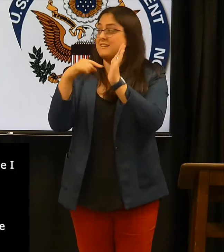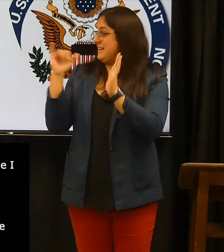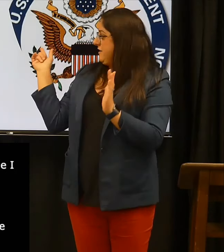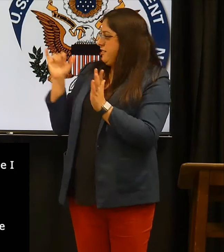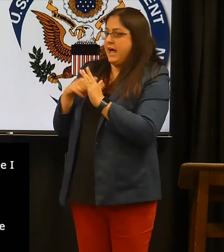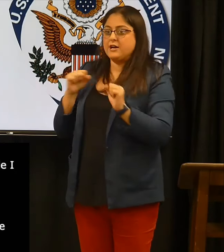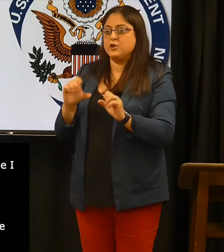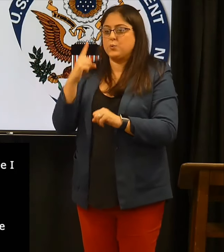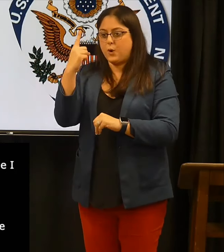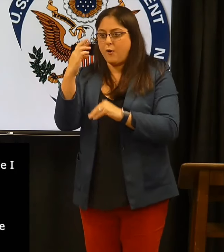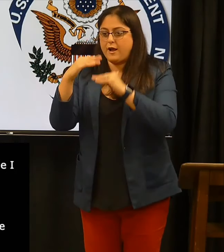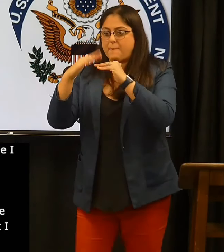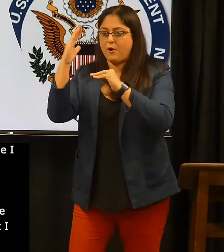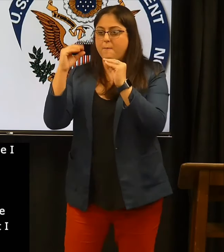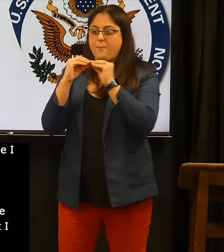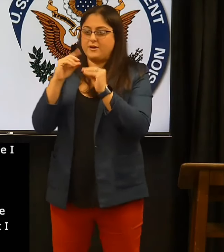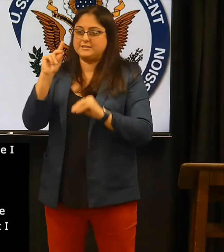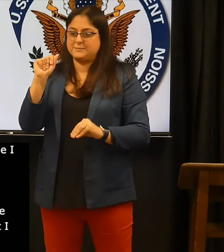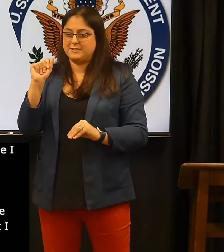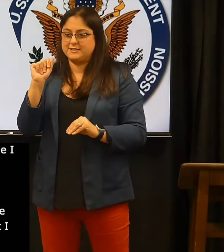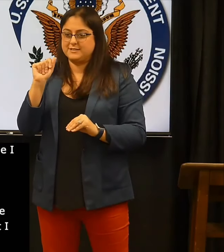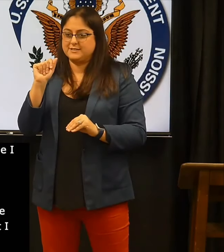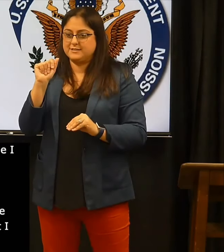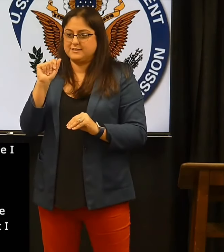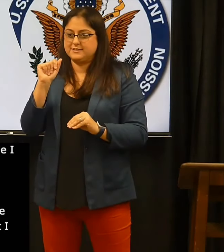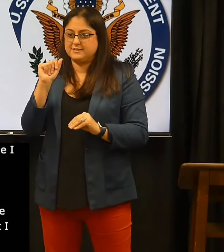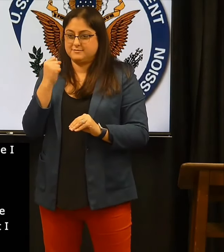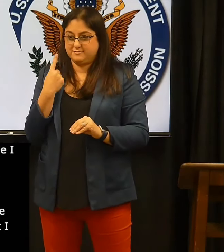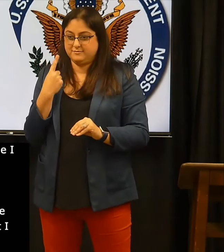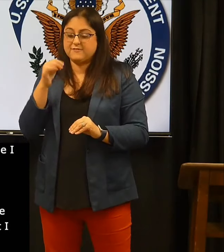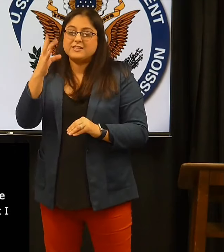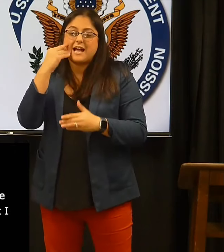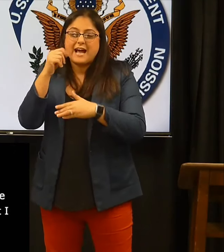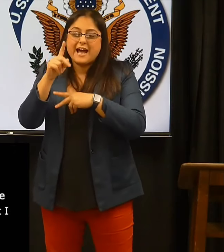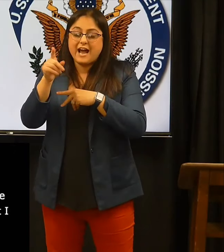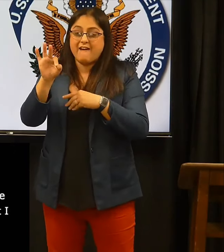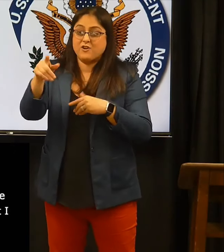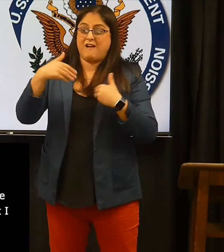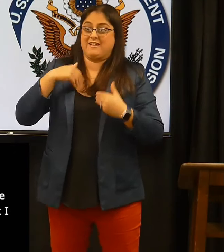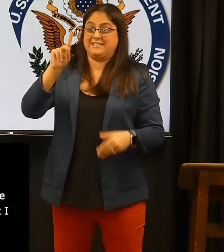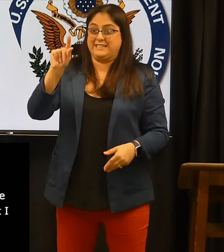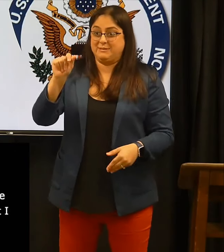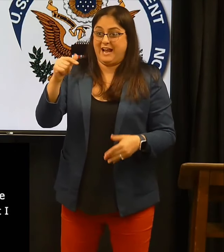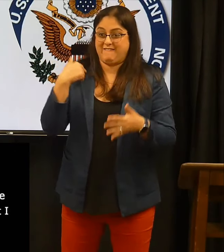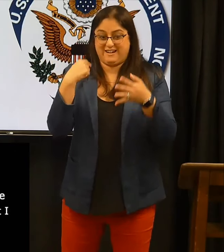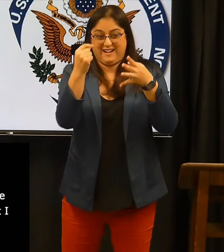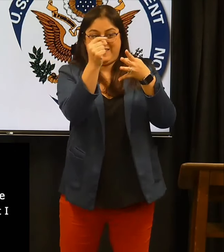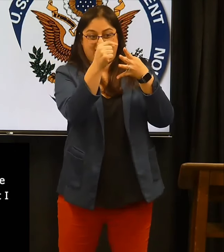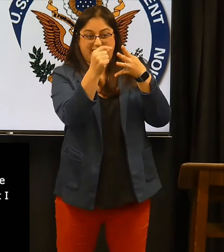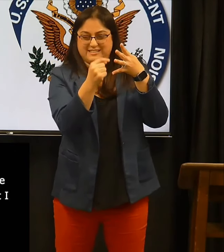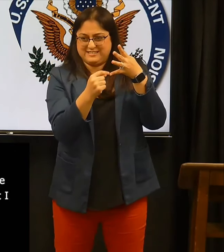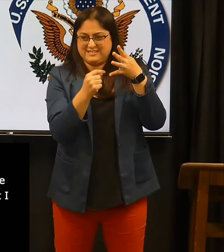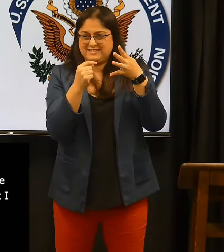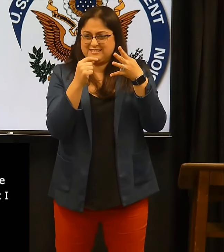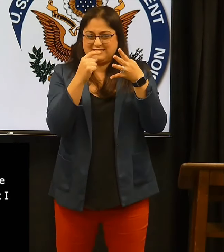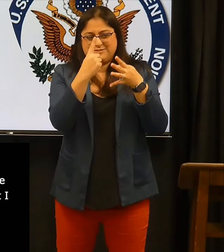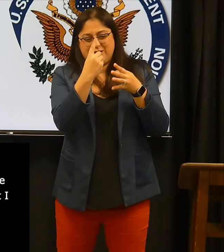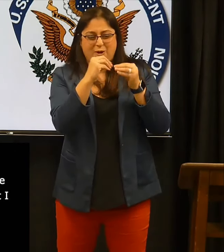my daily activities, my work activities. For example, of all the